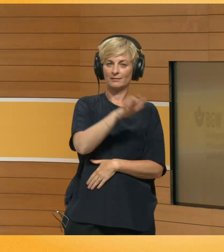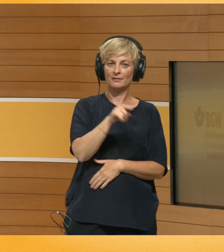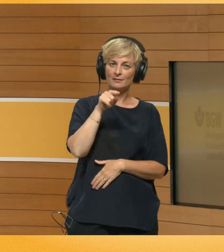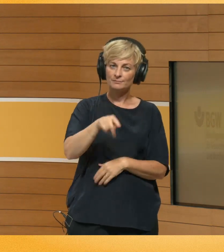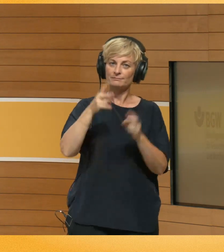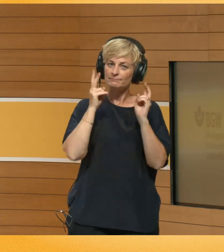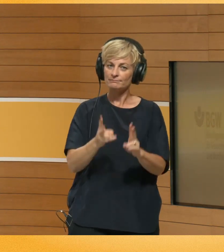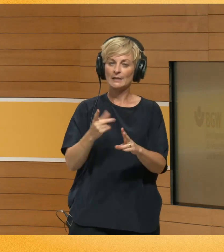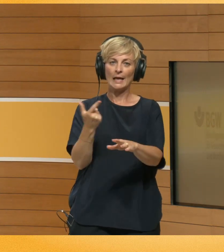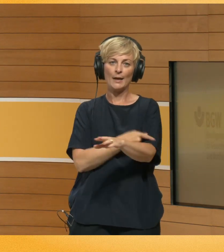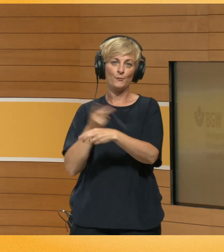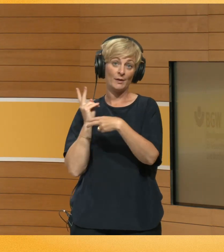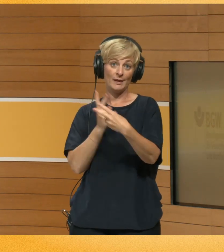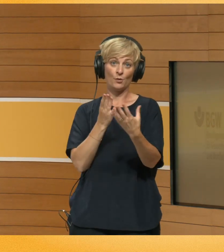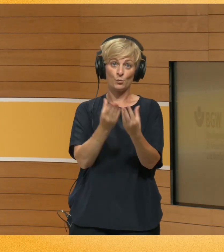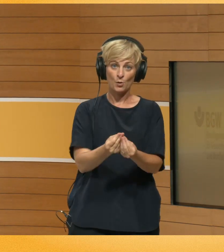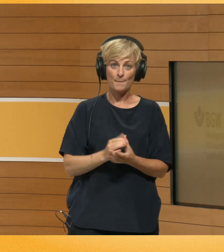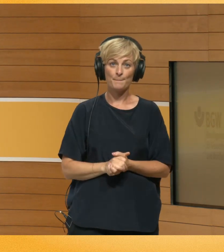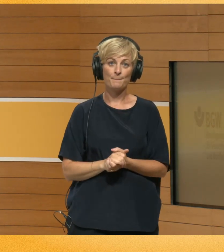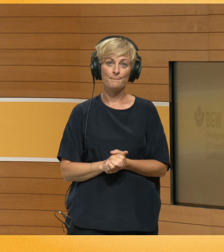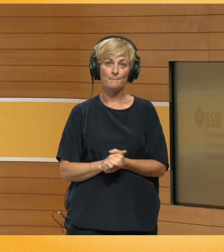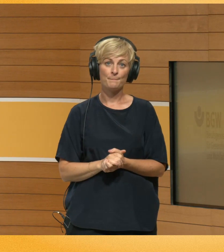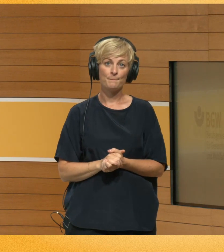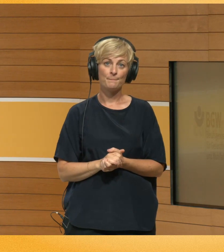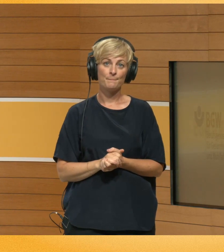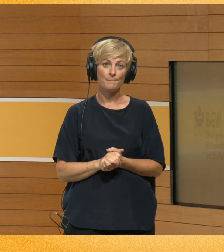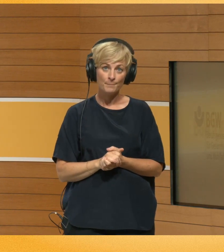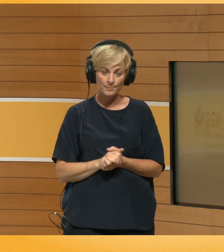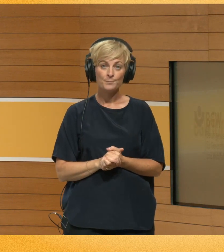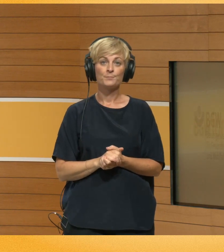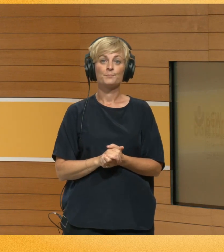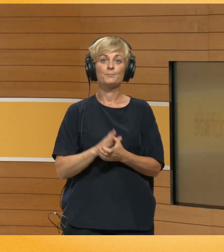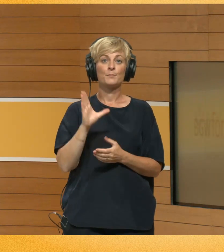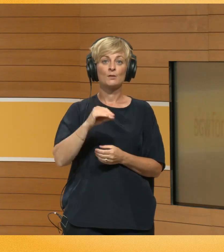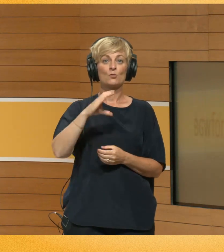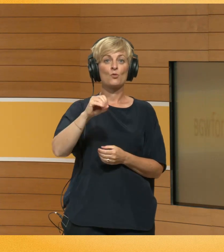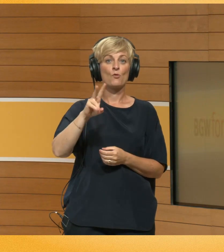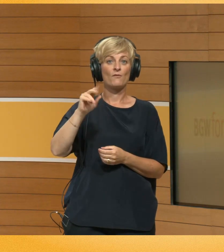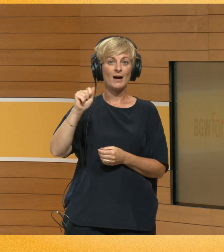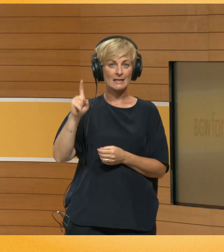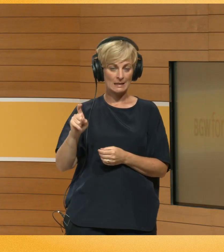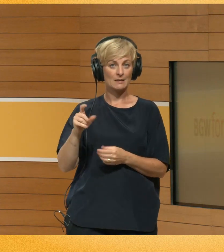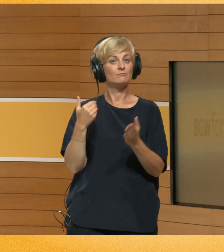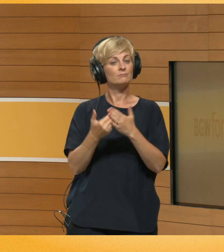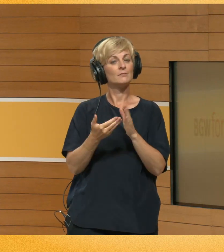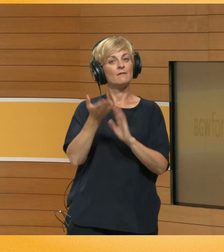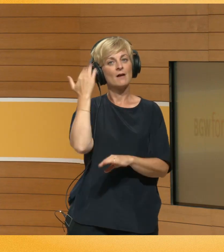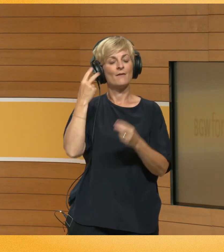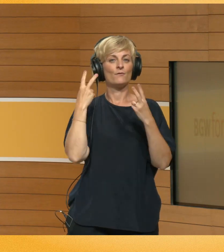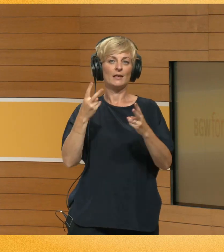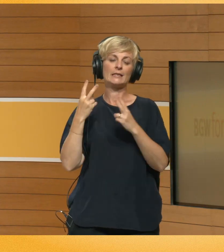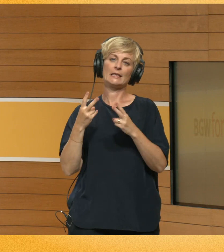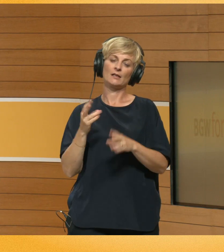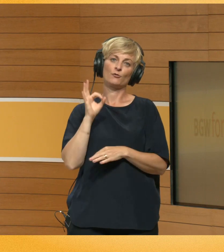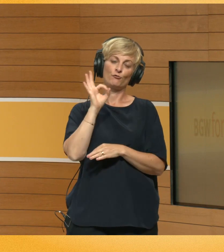instrument. This was a major intervention for Ghana. At the time, countries all over the world were also